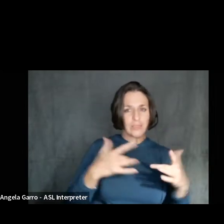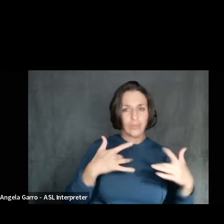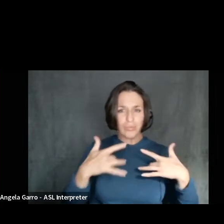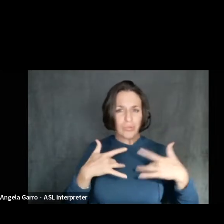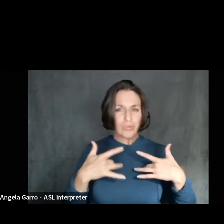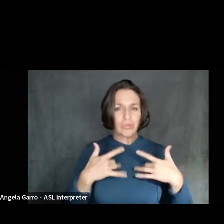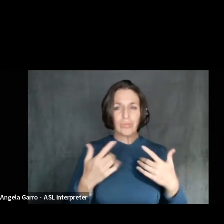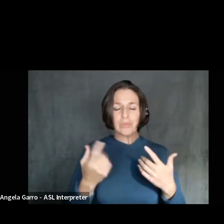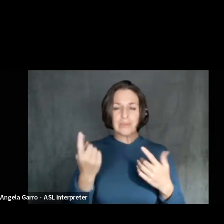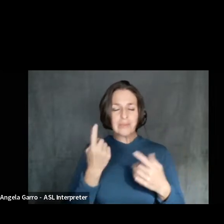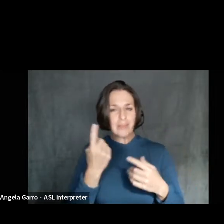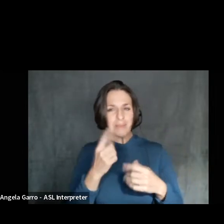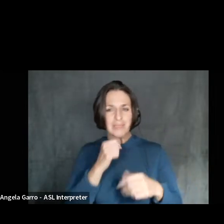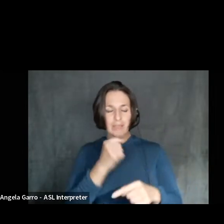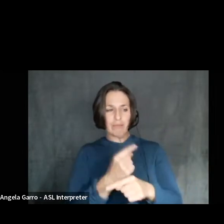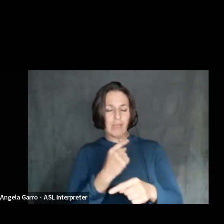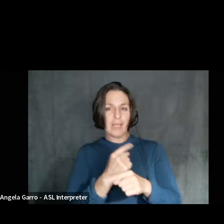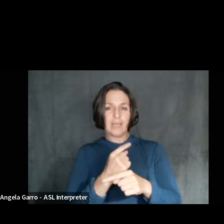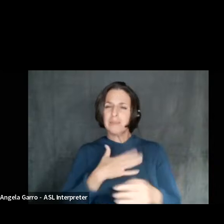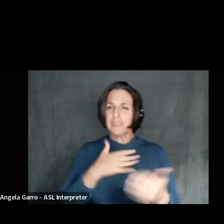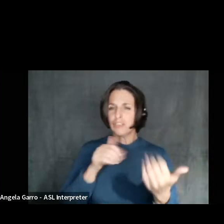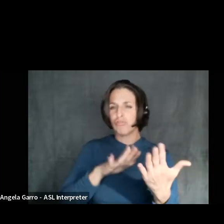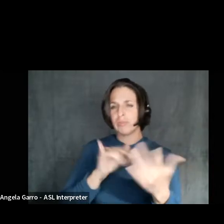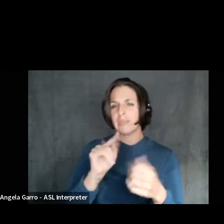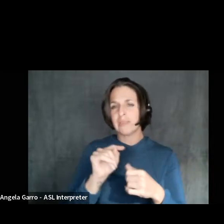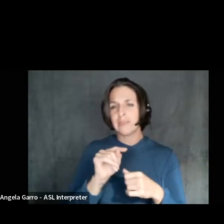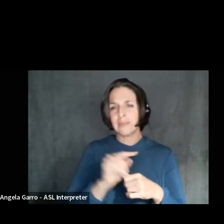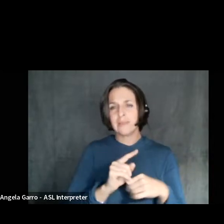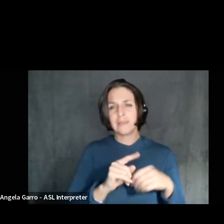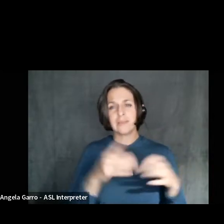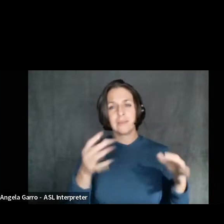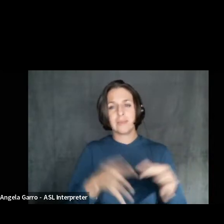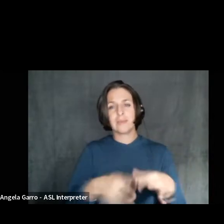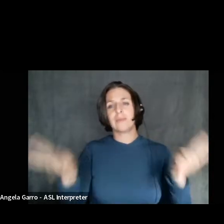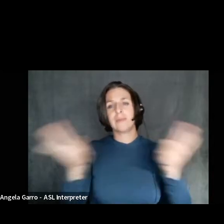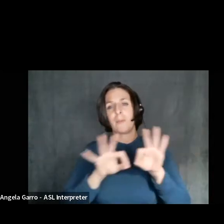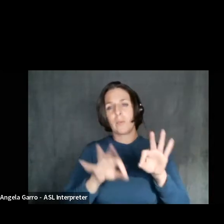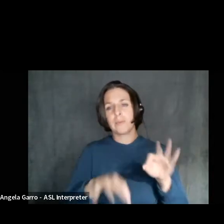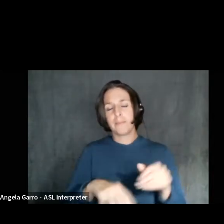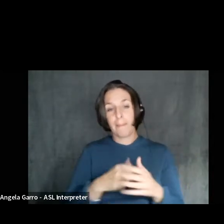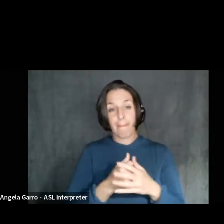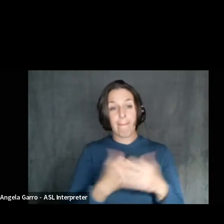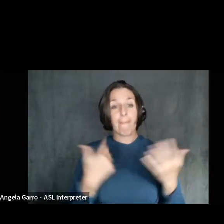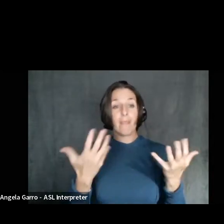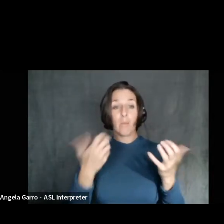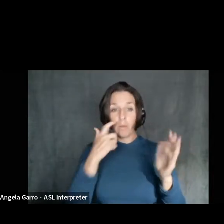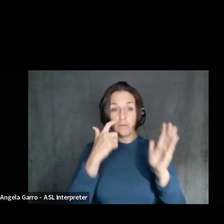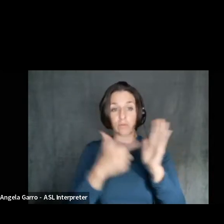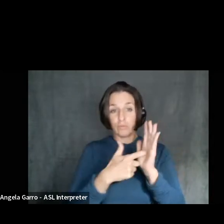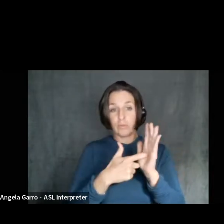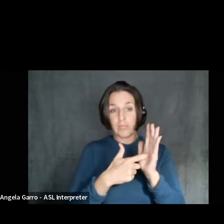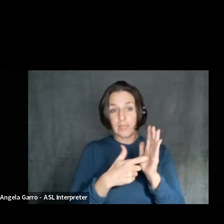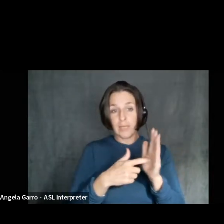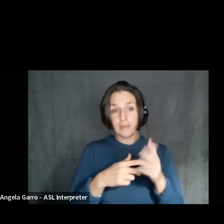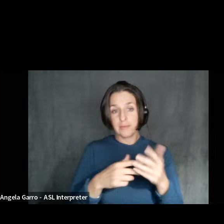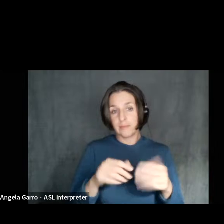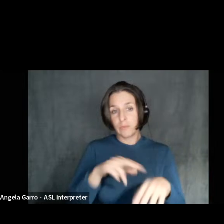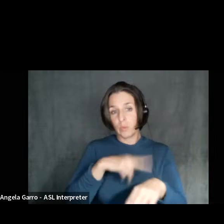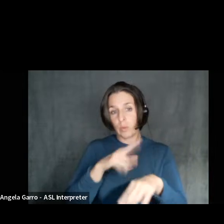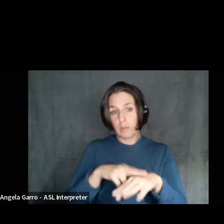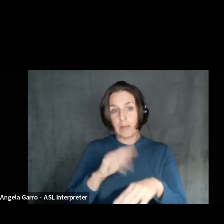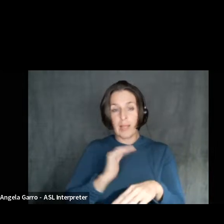right, address it. It's important. And I wanted to recognize, just like usual, our AT